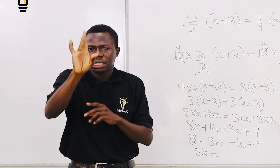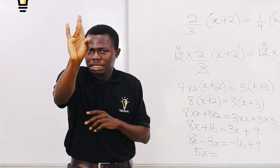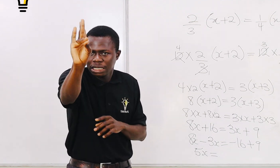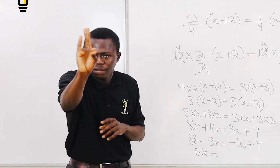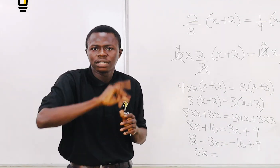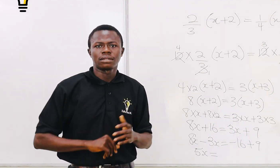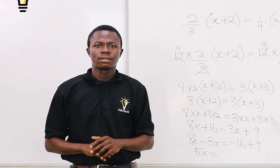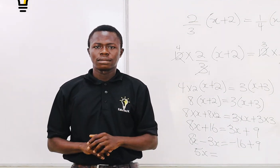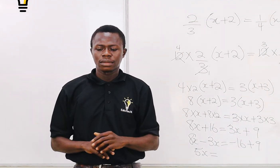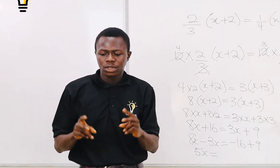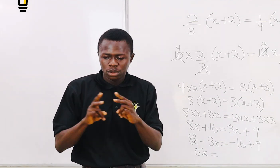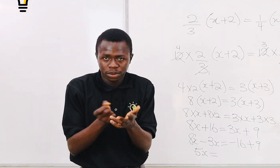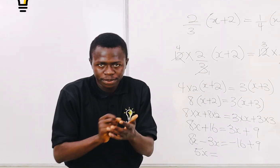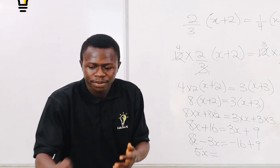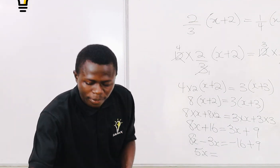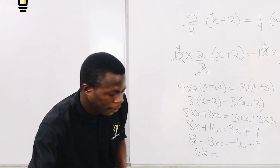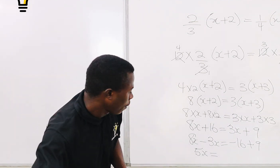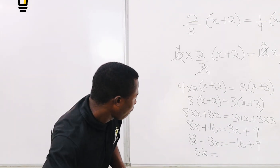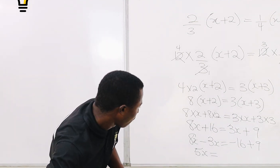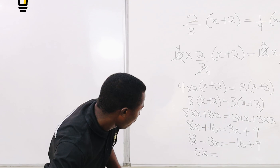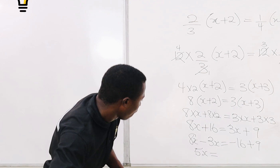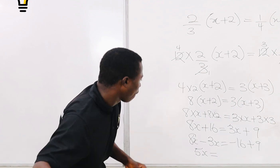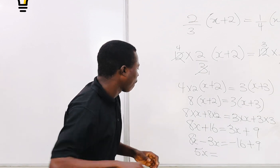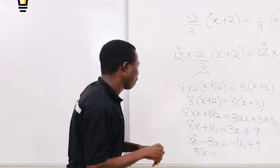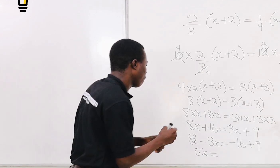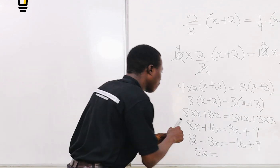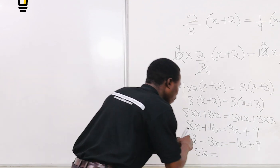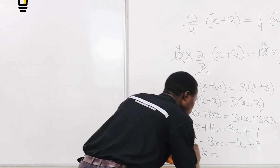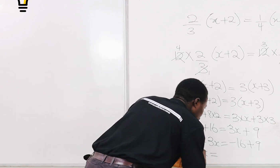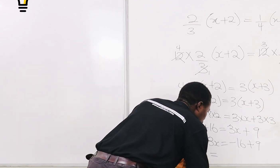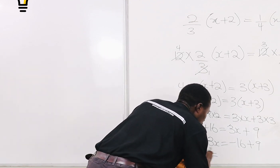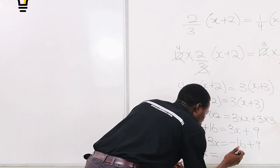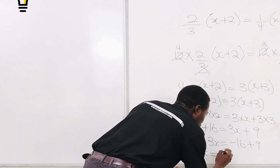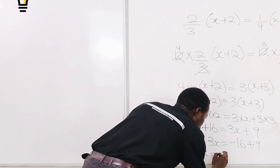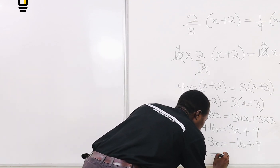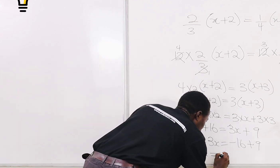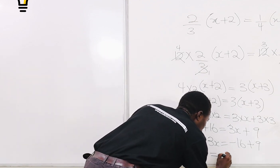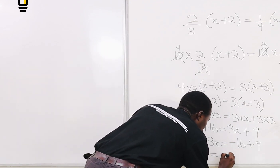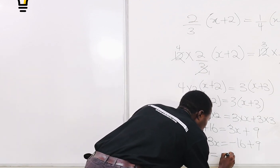And the answer will be 7. Negative 7.